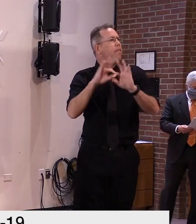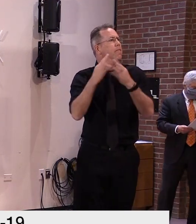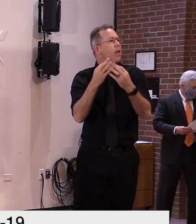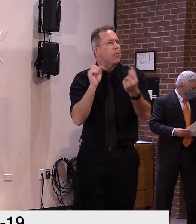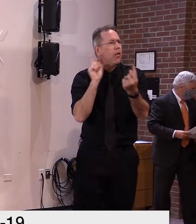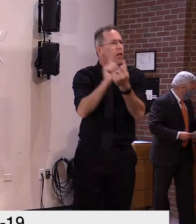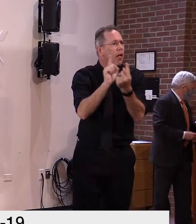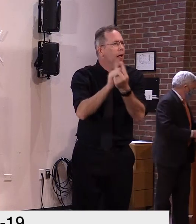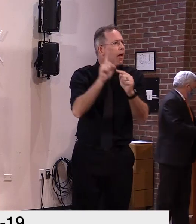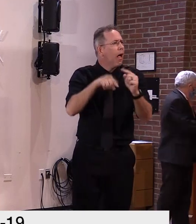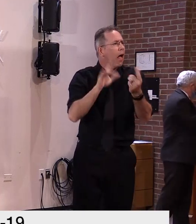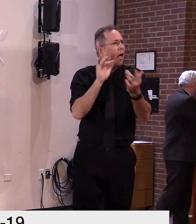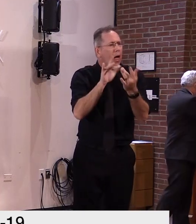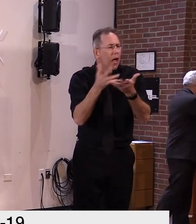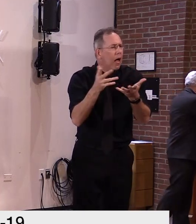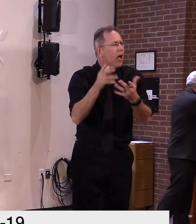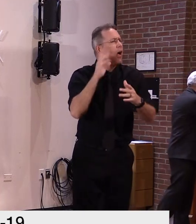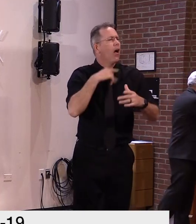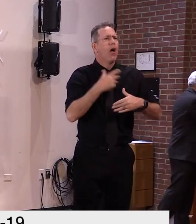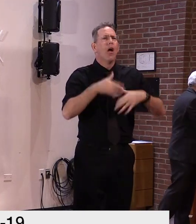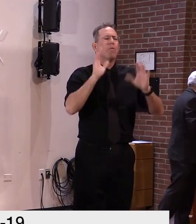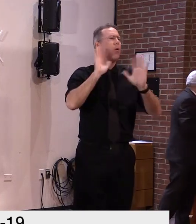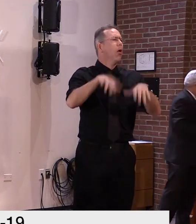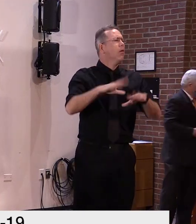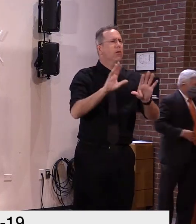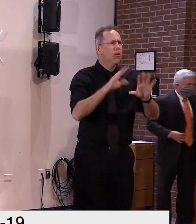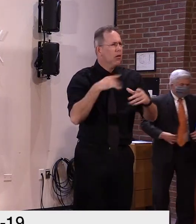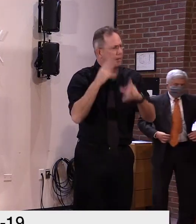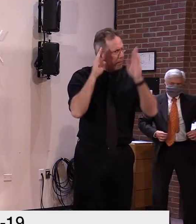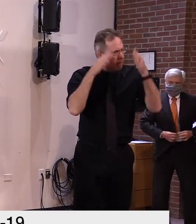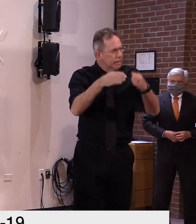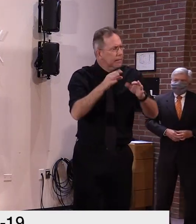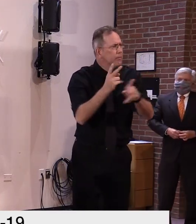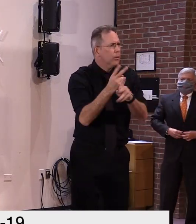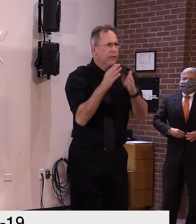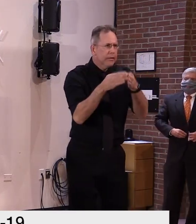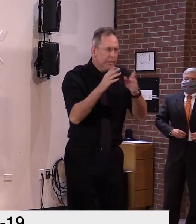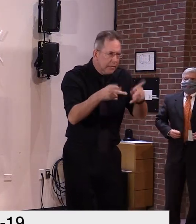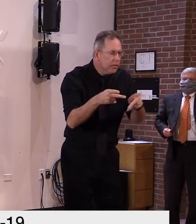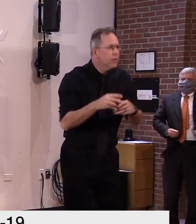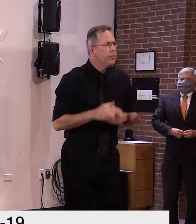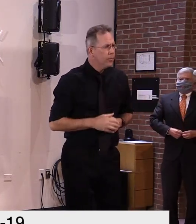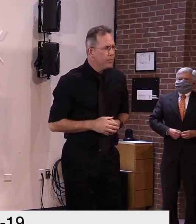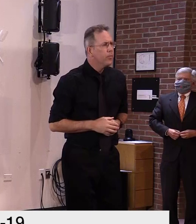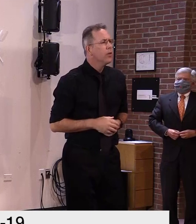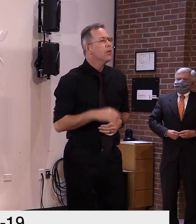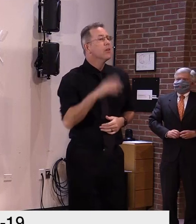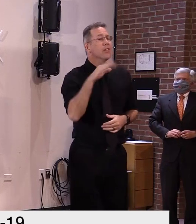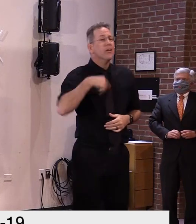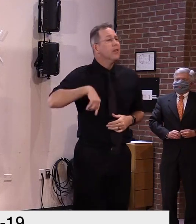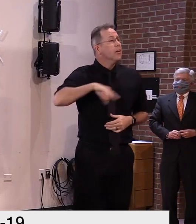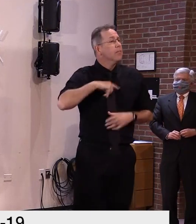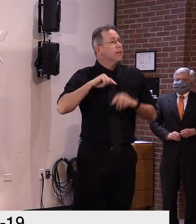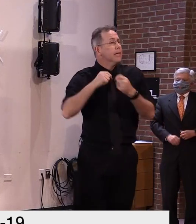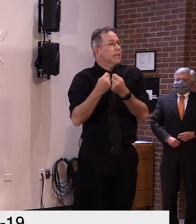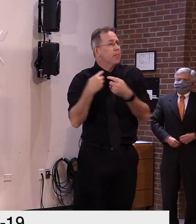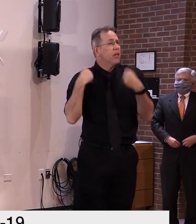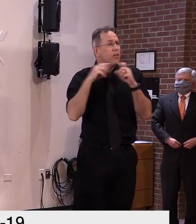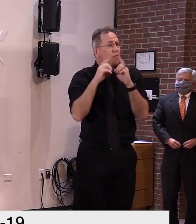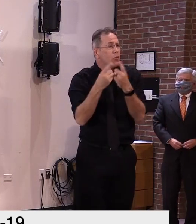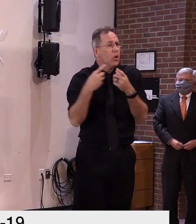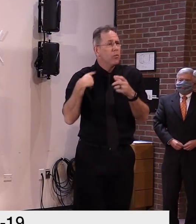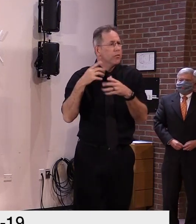seniors and their families. The Agency of Human Services and Department of Health teams have been working on new guidance for these